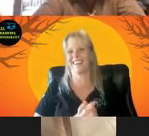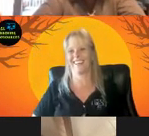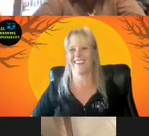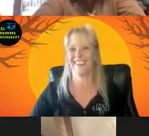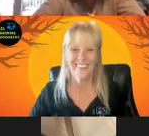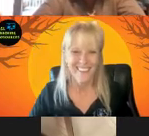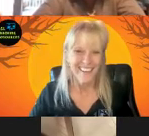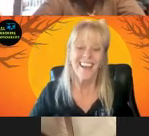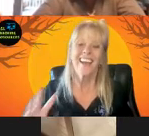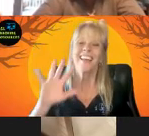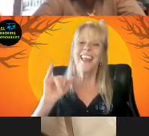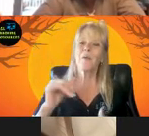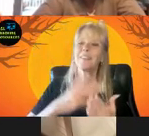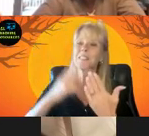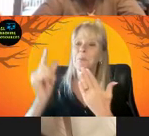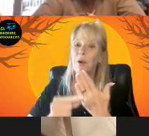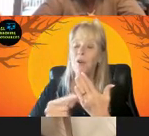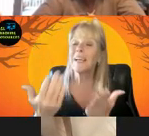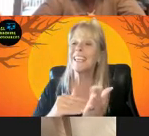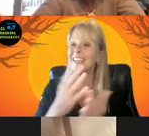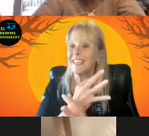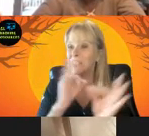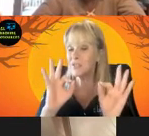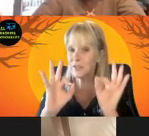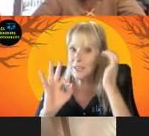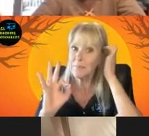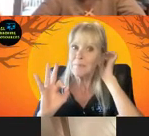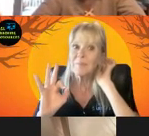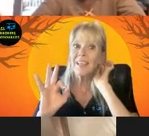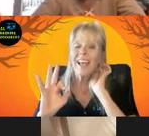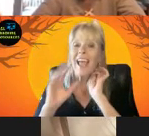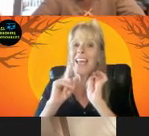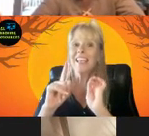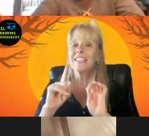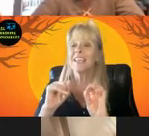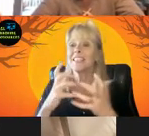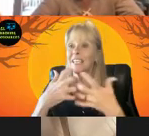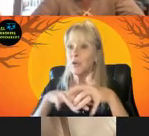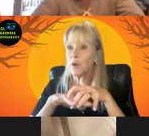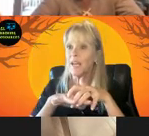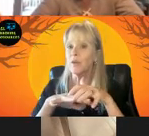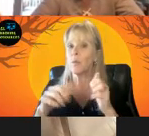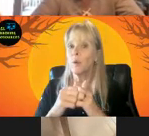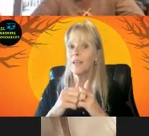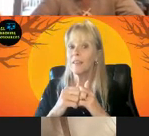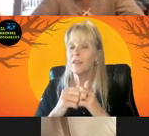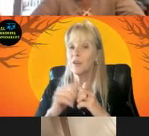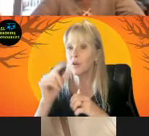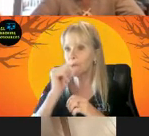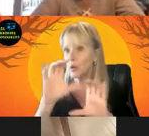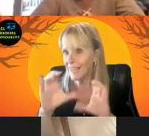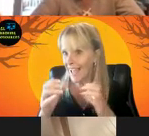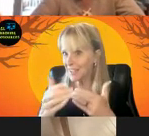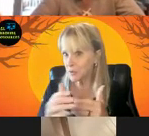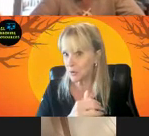Yay! Now with this program, again, it is free and it does integrate with